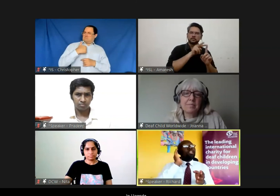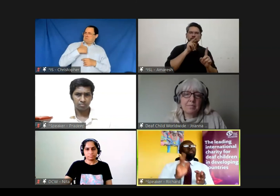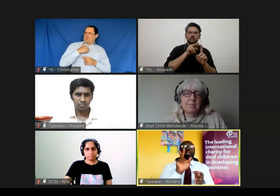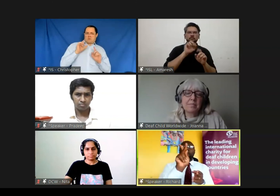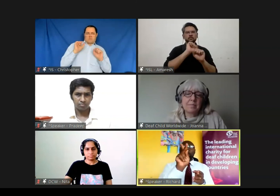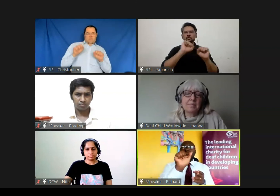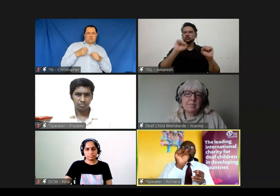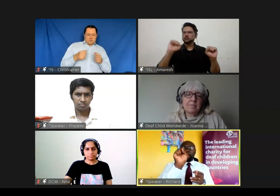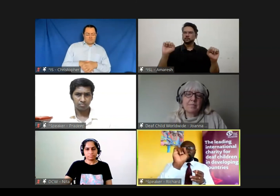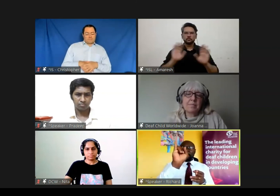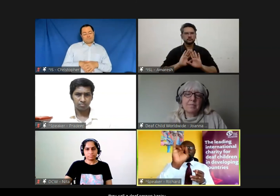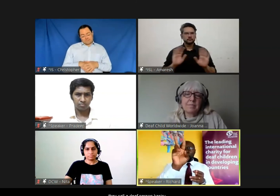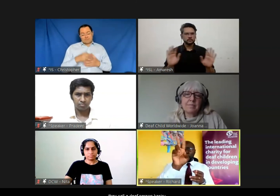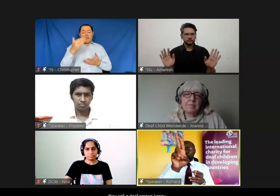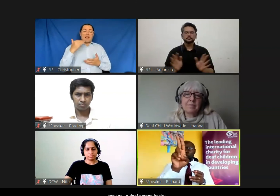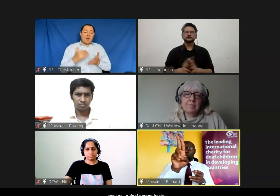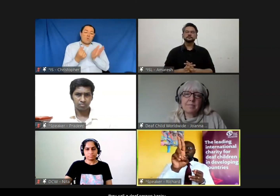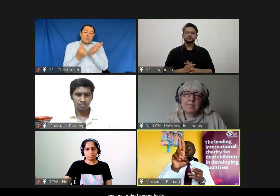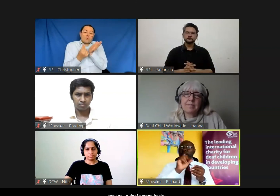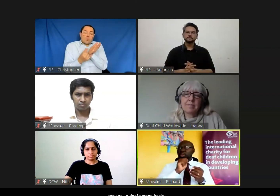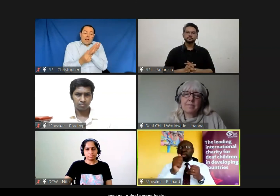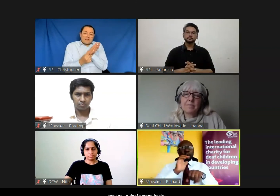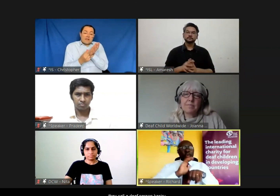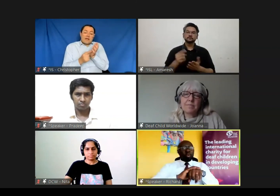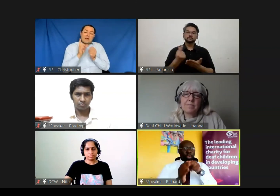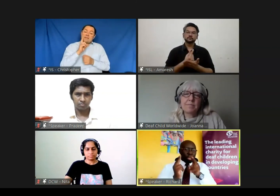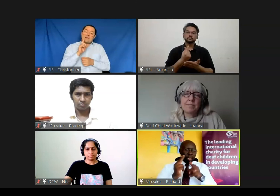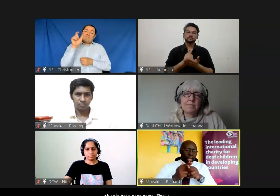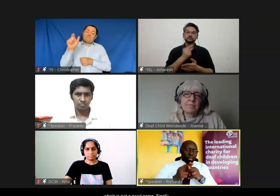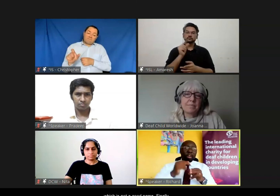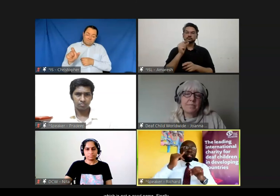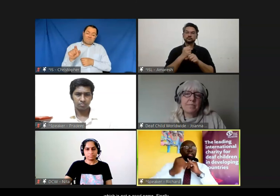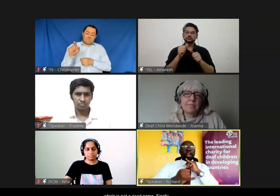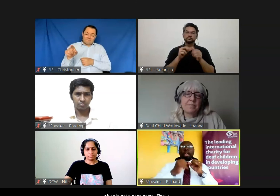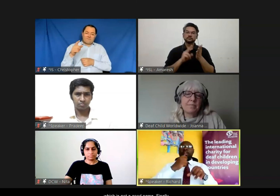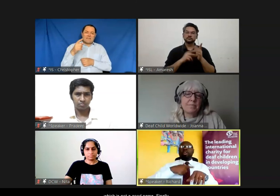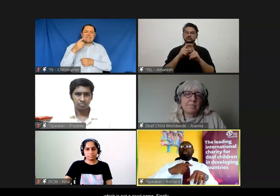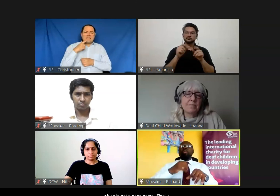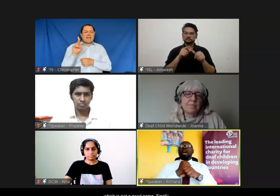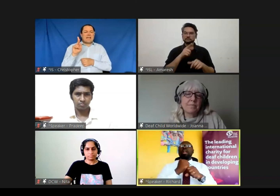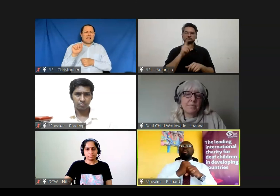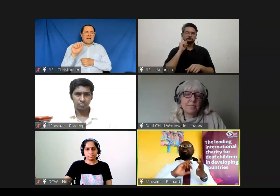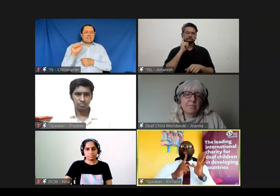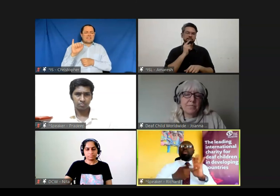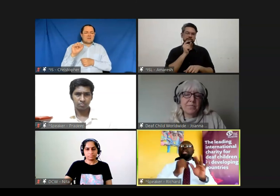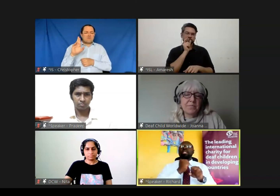Uganda, they call a deaf person Kasiru, which is not a good name. Finally,